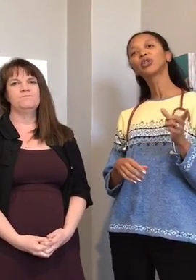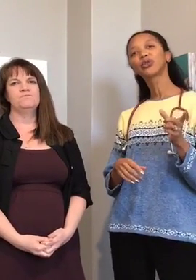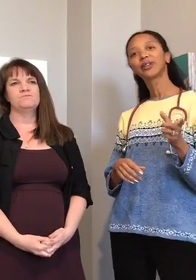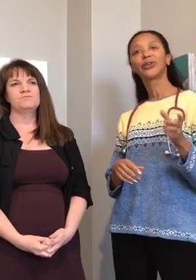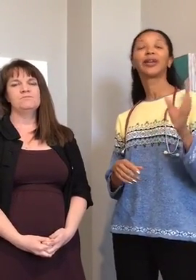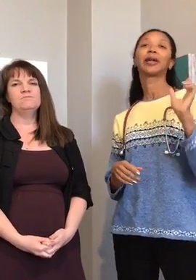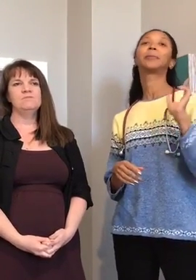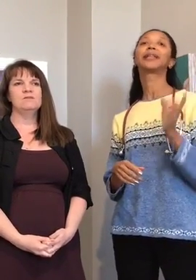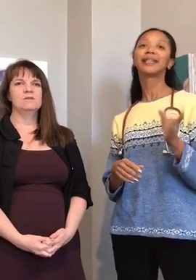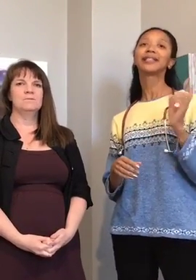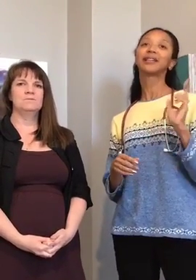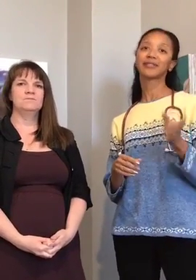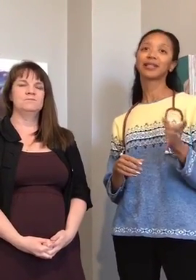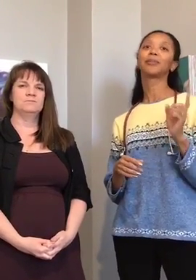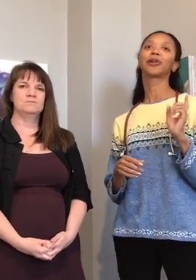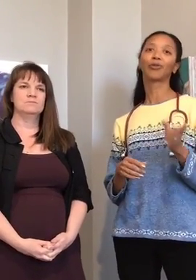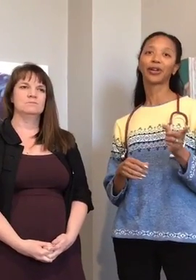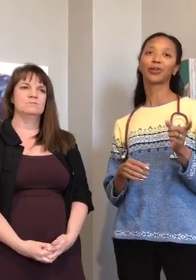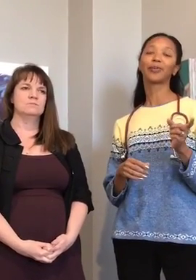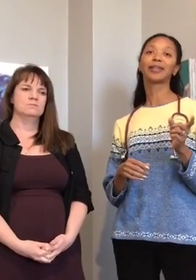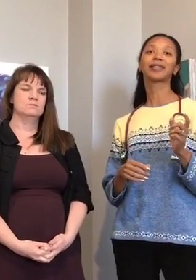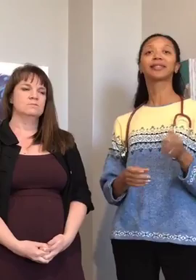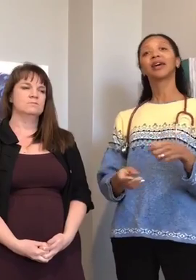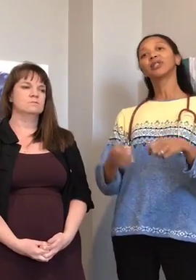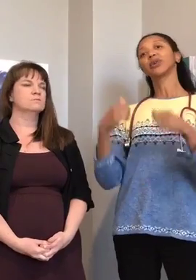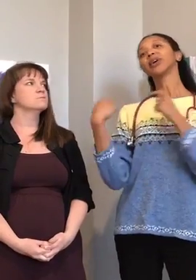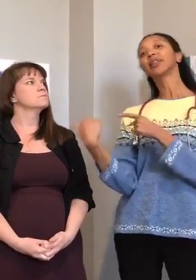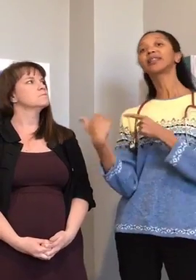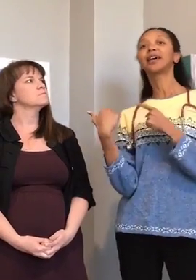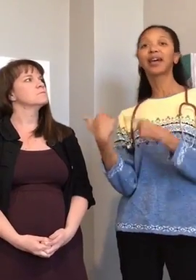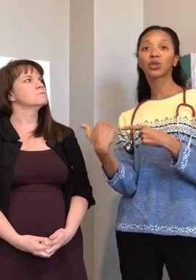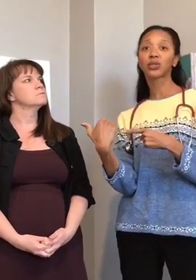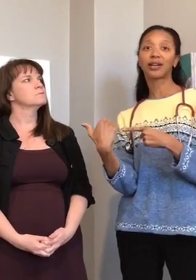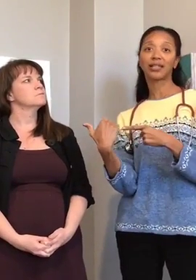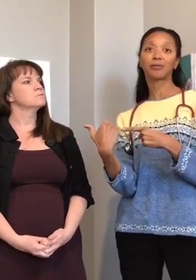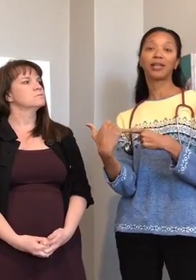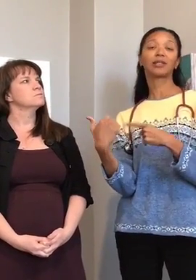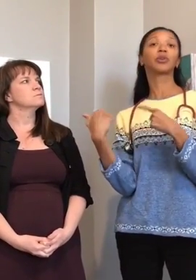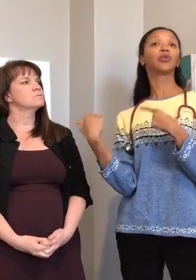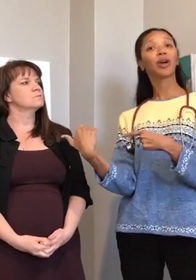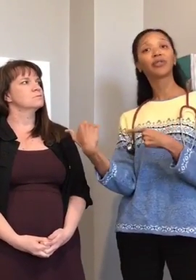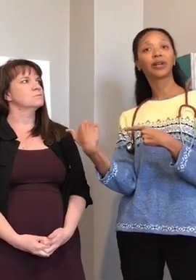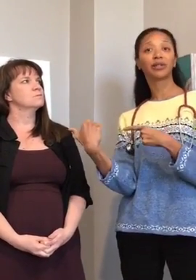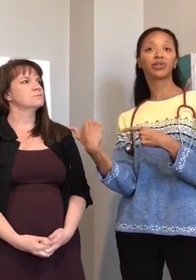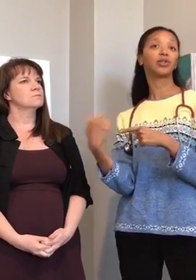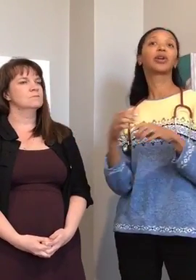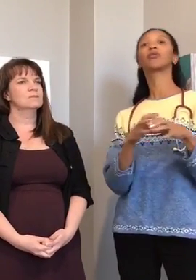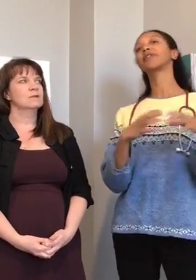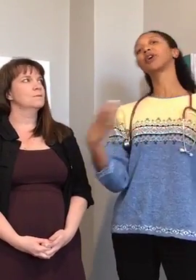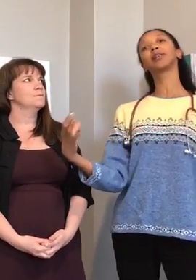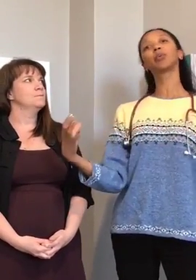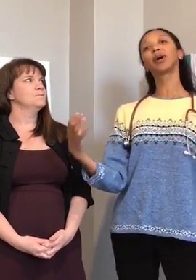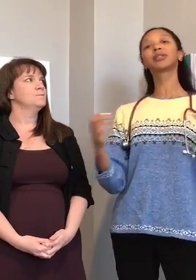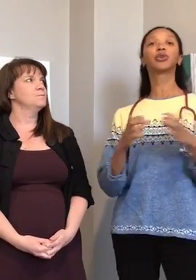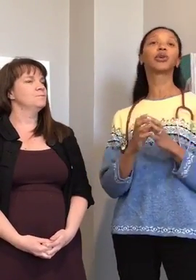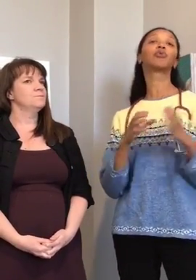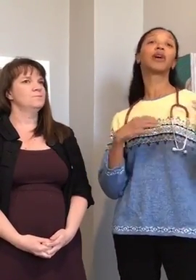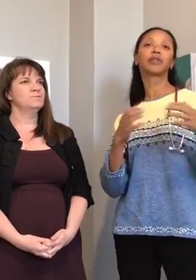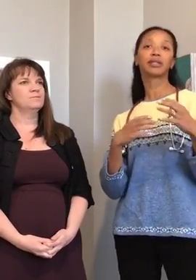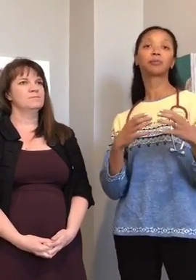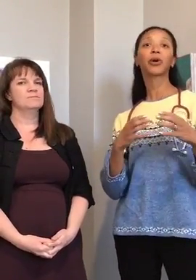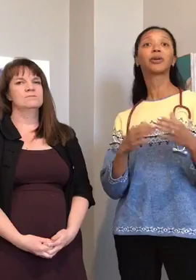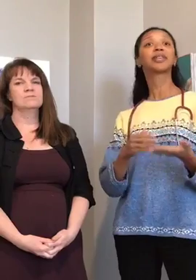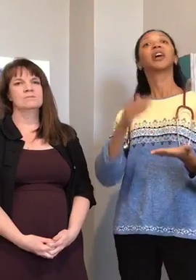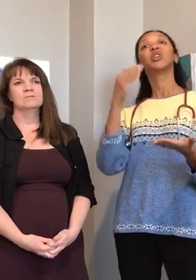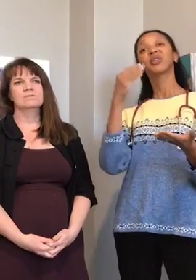means making sure that you're getting plenty of sleep on a regular basis. So unlike the exercise piece, when you rev your engine, you can rev it all at once or you can